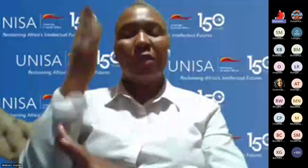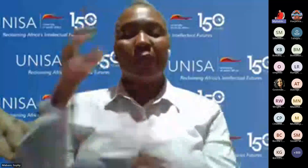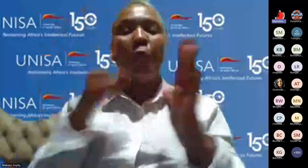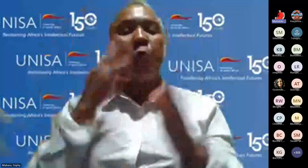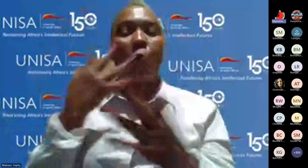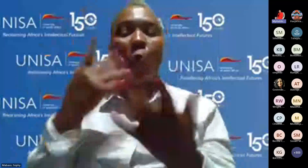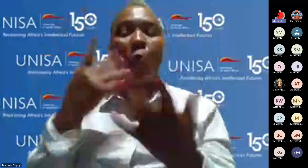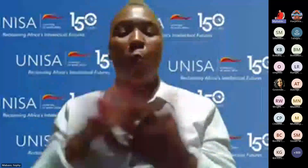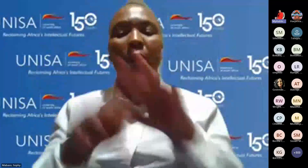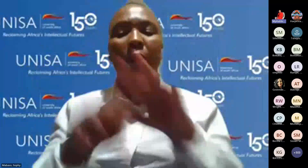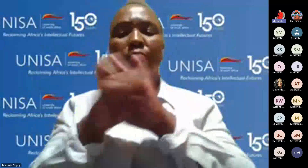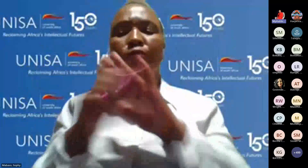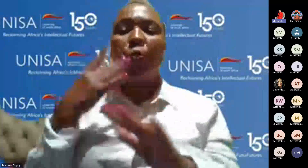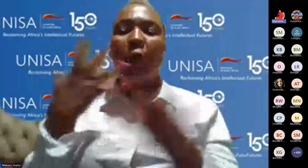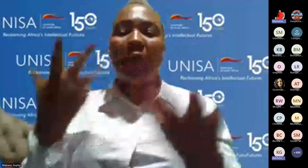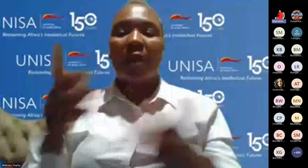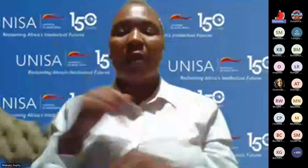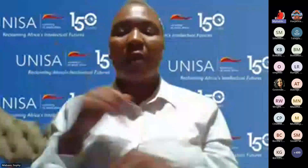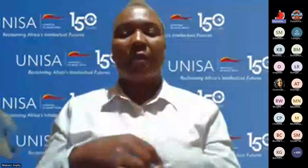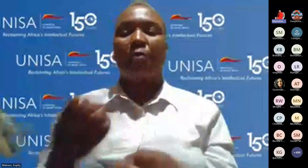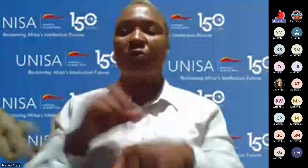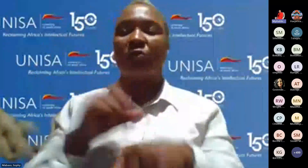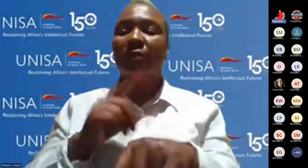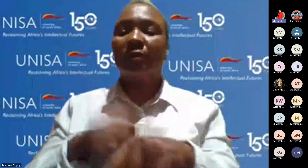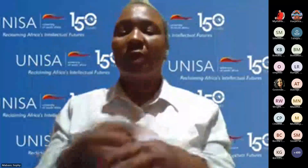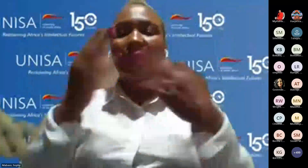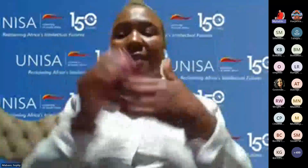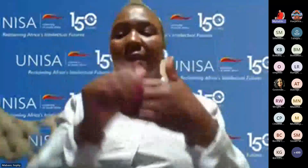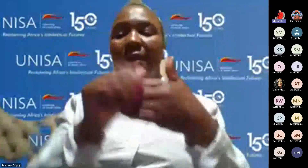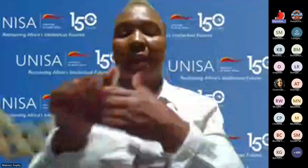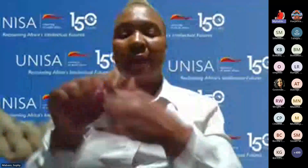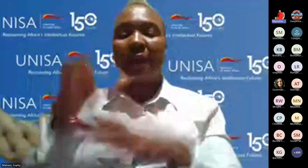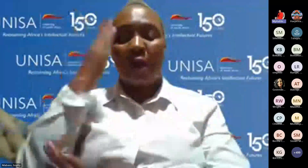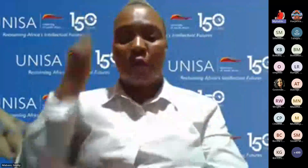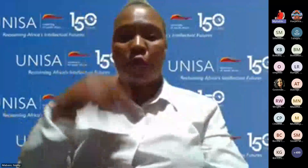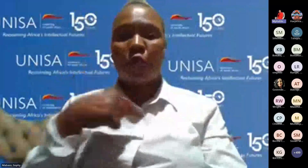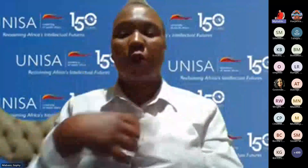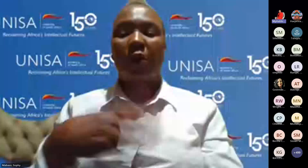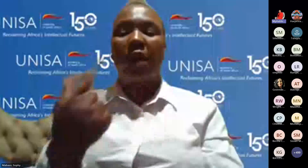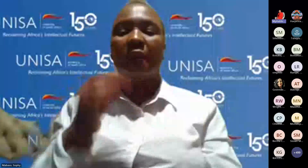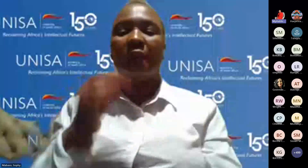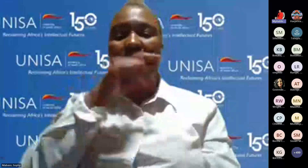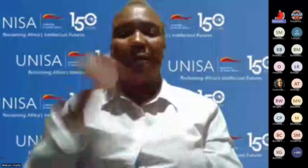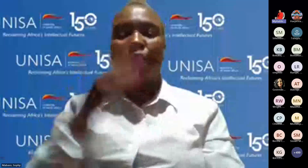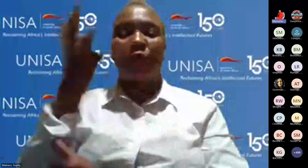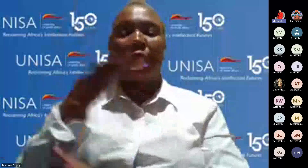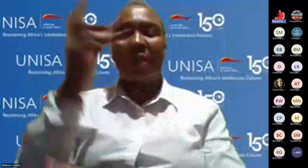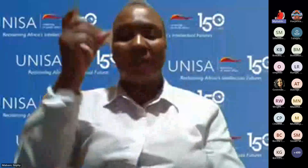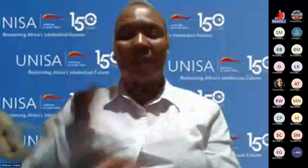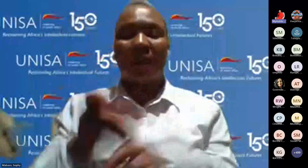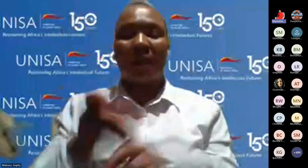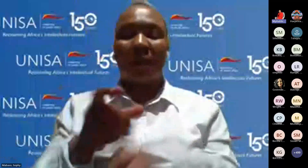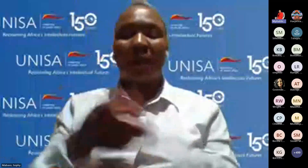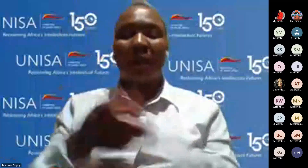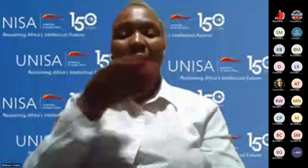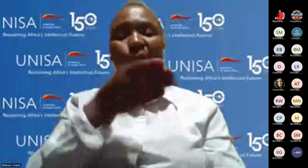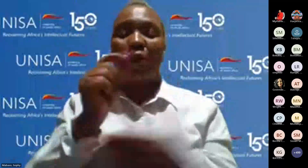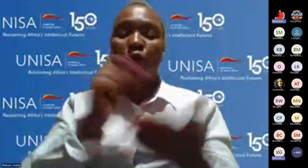published. So mostly the study guides that I know, they have the names of the lecturers on. Those are the authors of